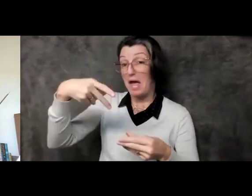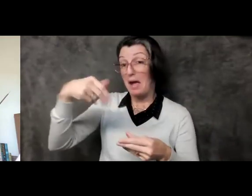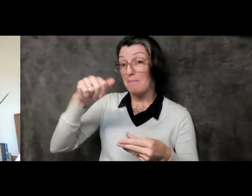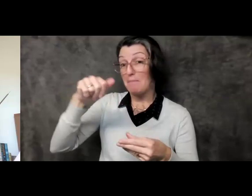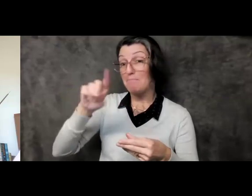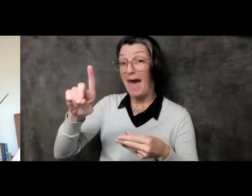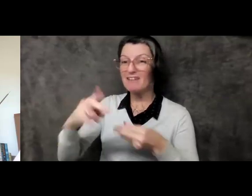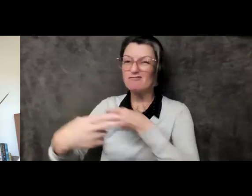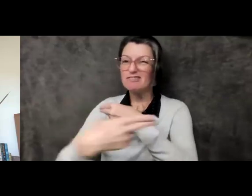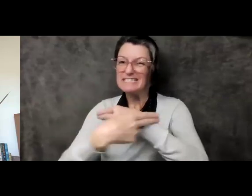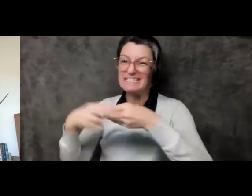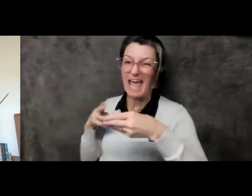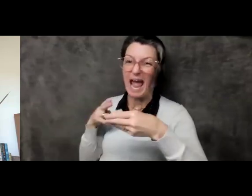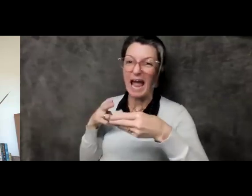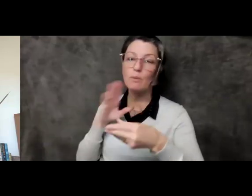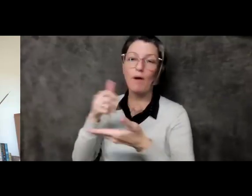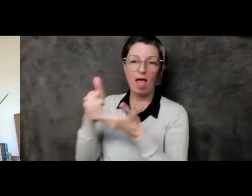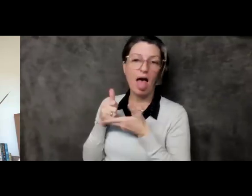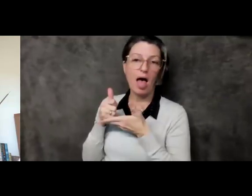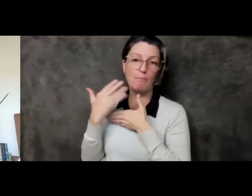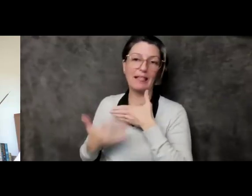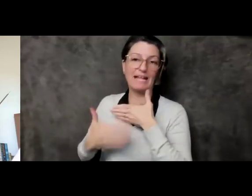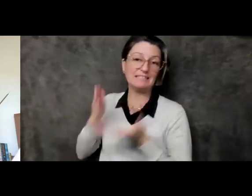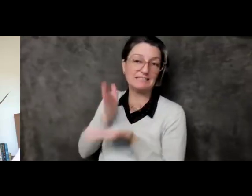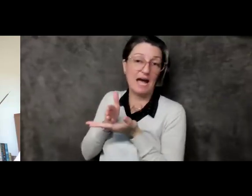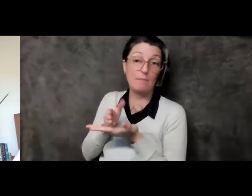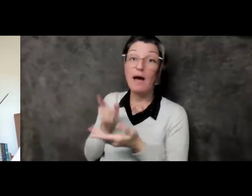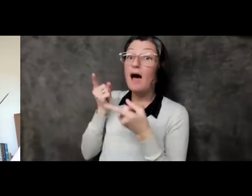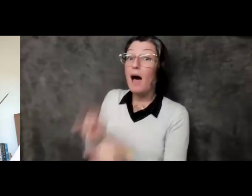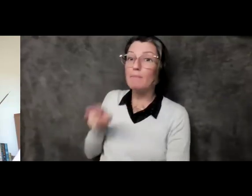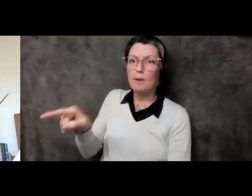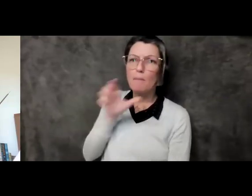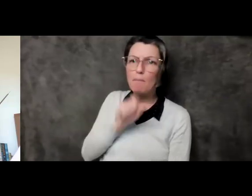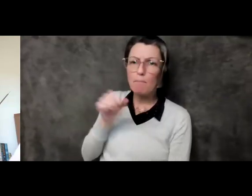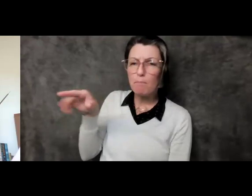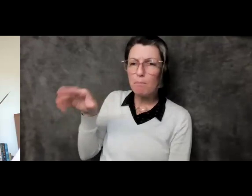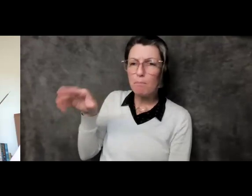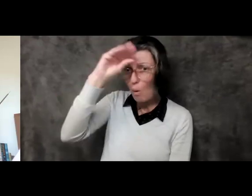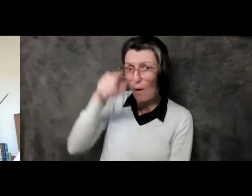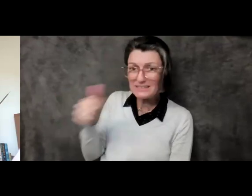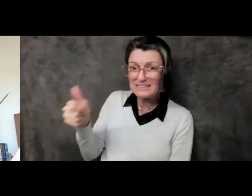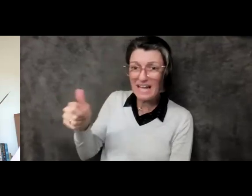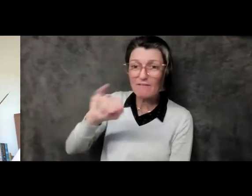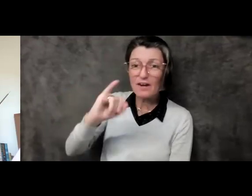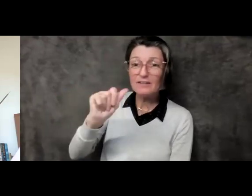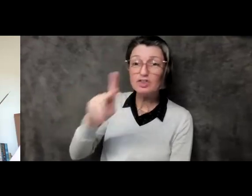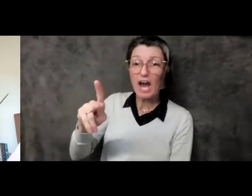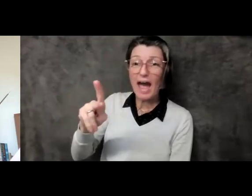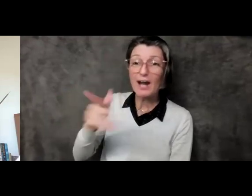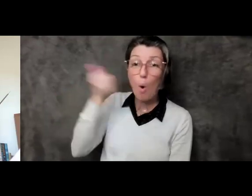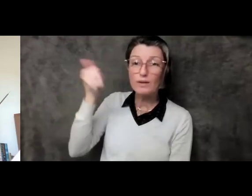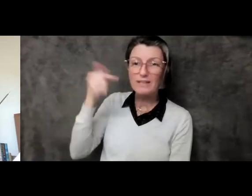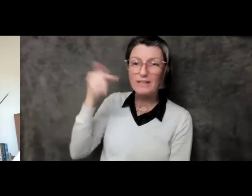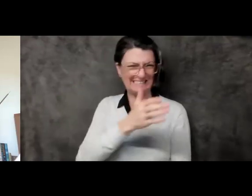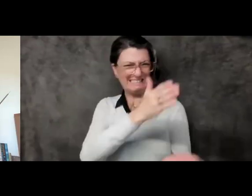nothing else. Until one day when Jack, who was the oldest boy, said, "Stop that shit, that's nasty." But